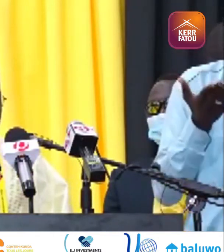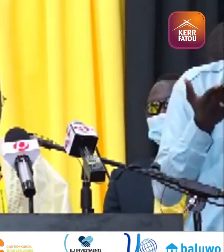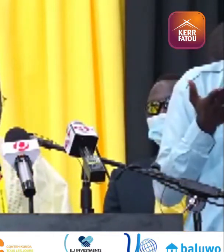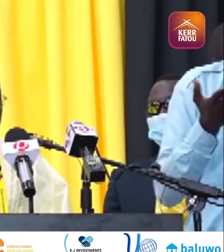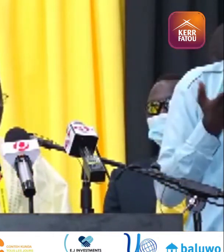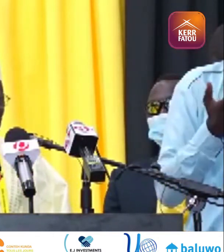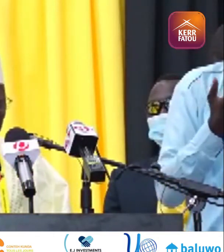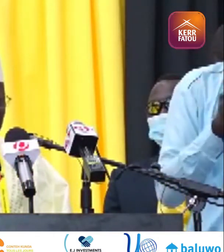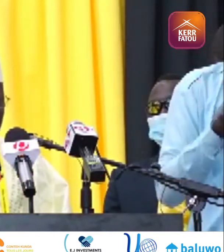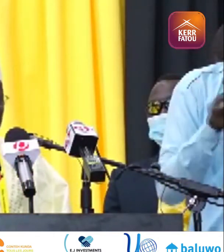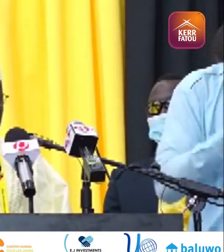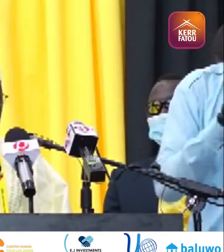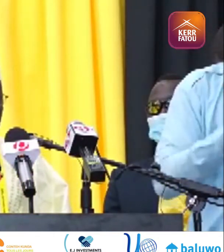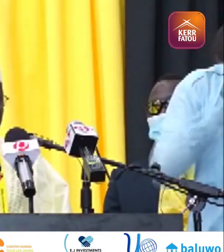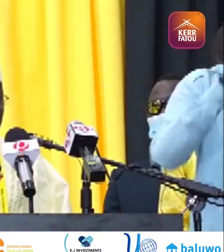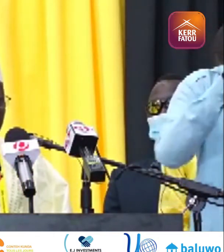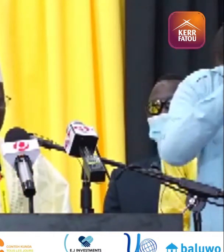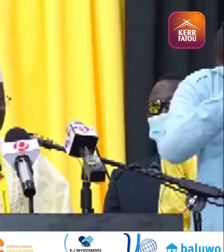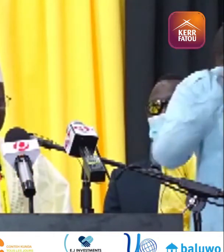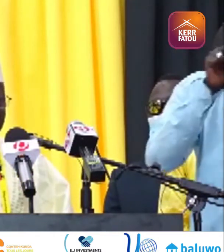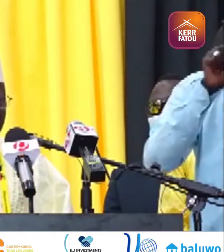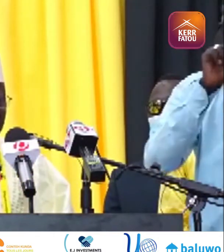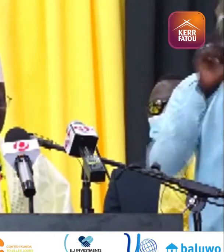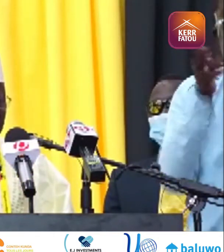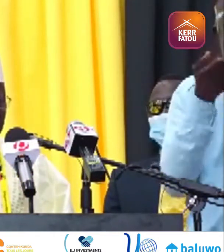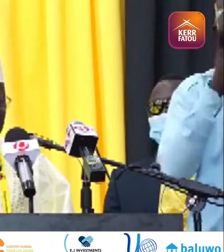party, Sanekunda, that's where they